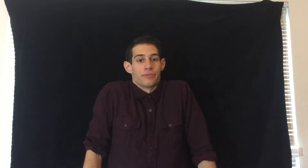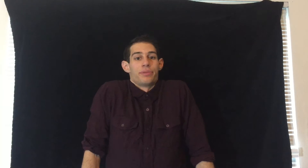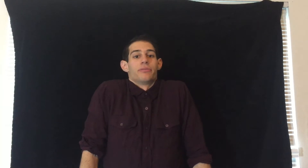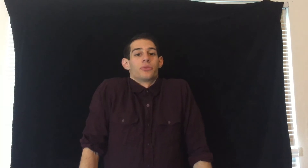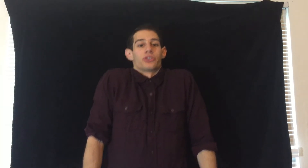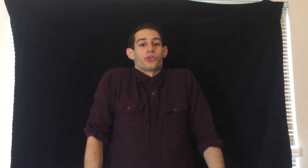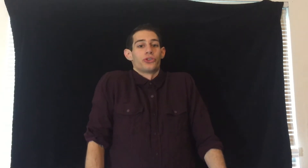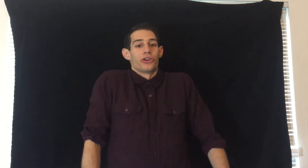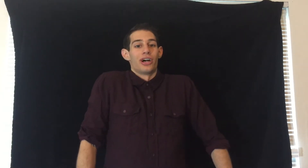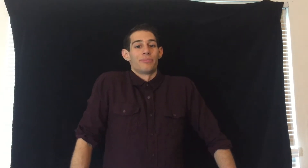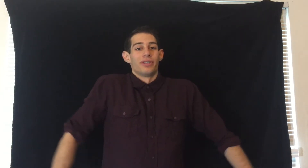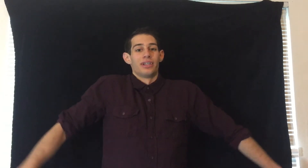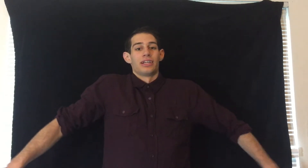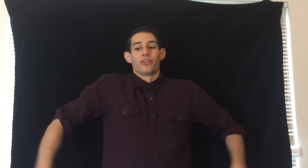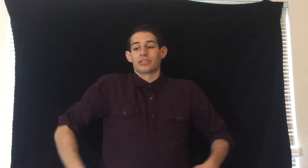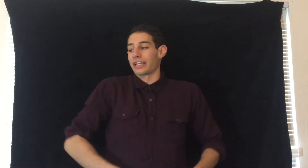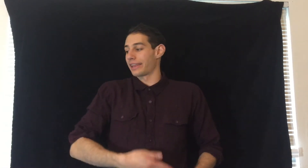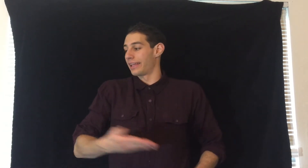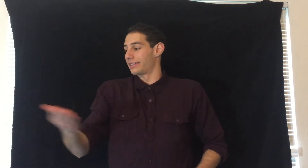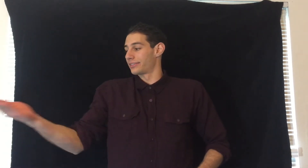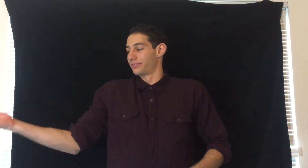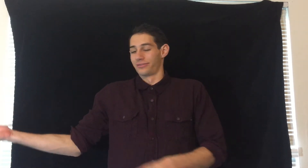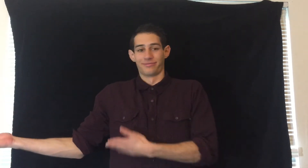bit more shoulder up. Looks like this.